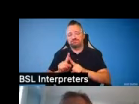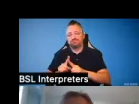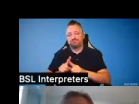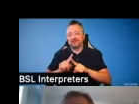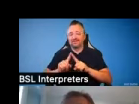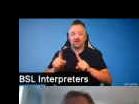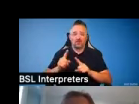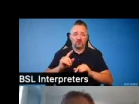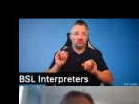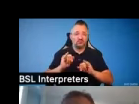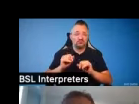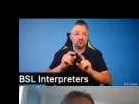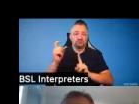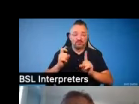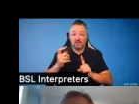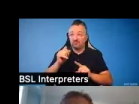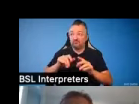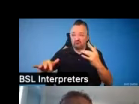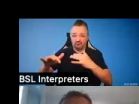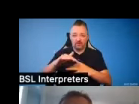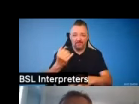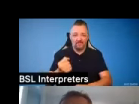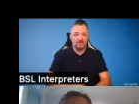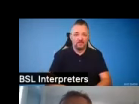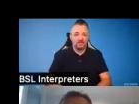lesions out there. Next slide.